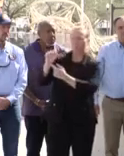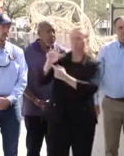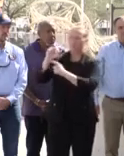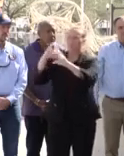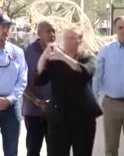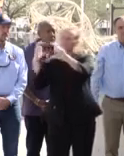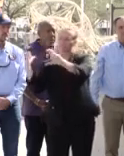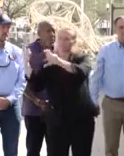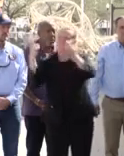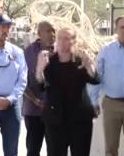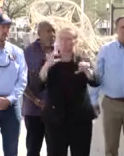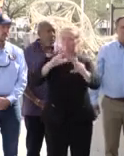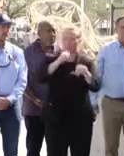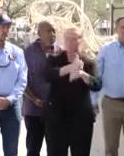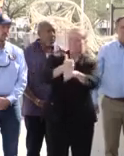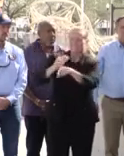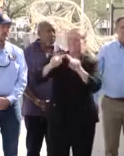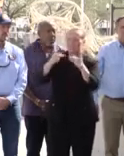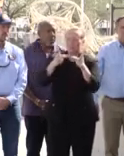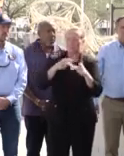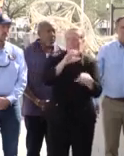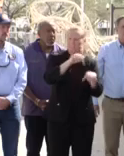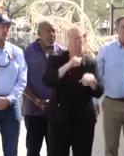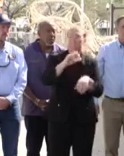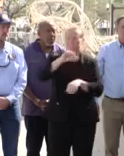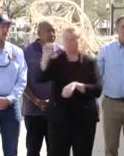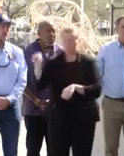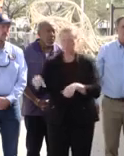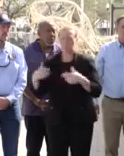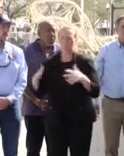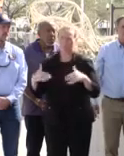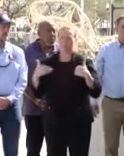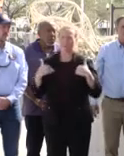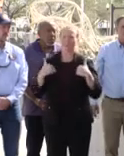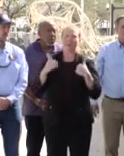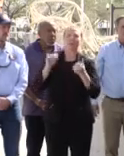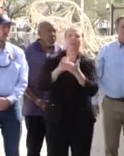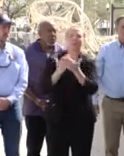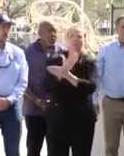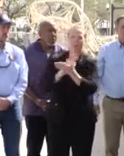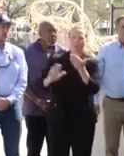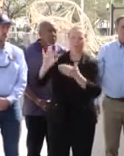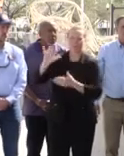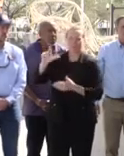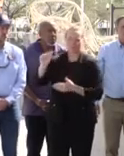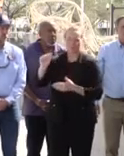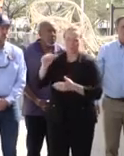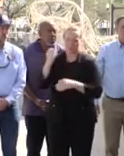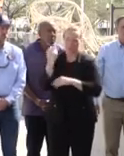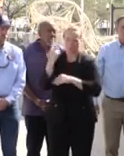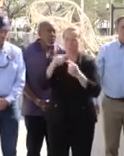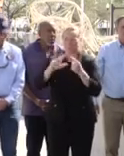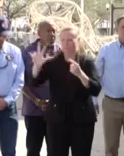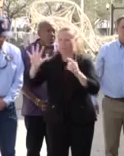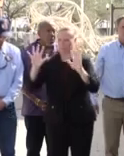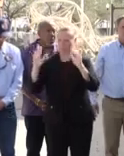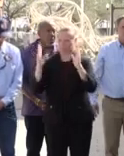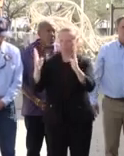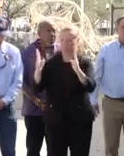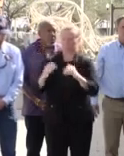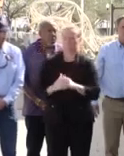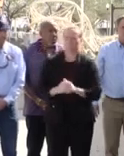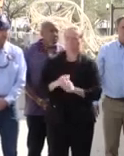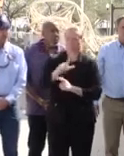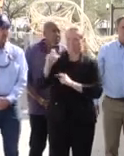following places today: in Sarasota at New College of Florida from 12 to 5 p.m. In Lee